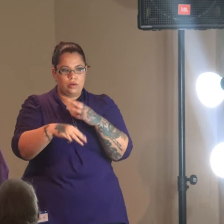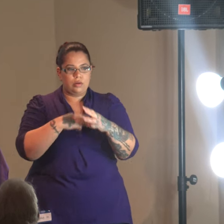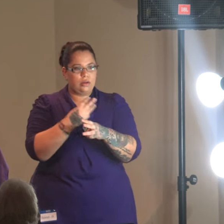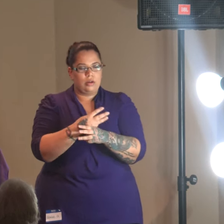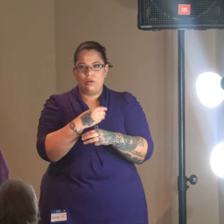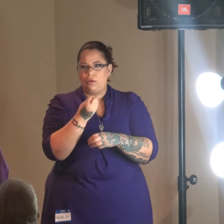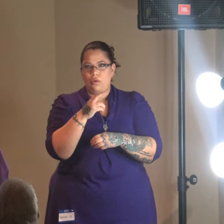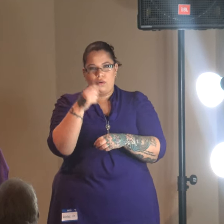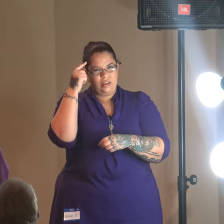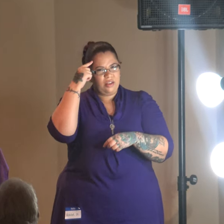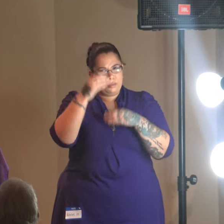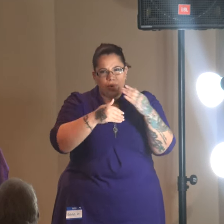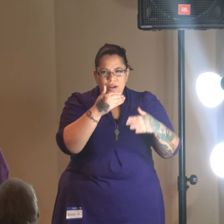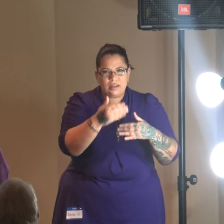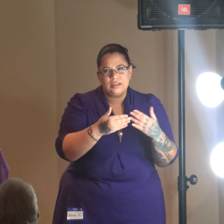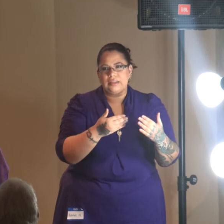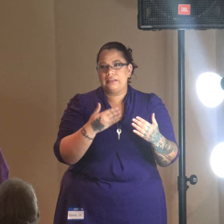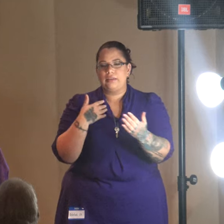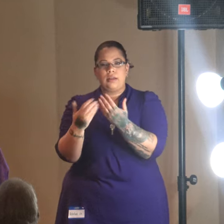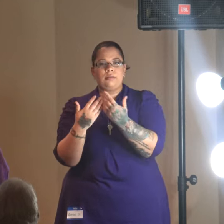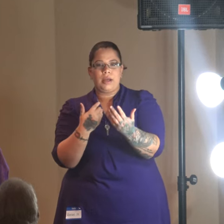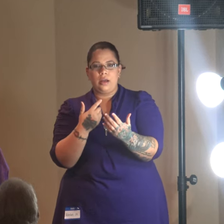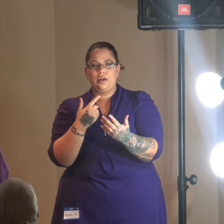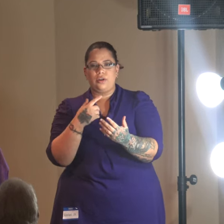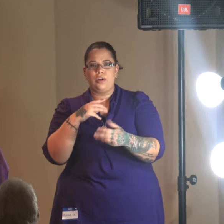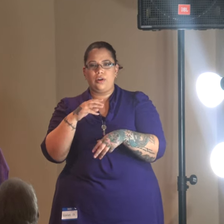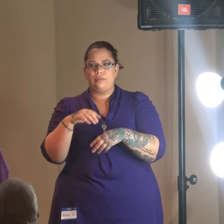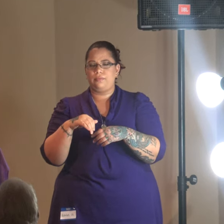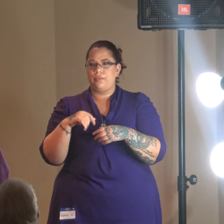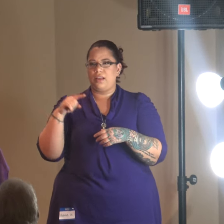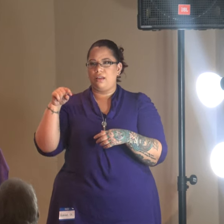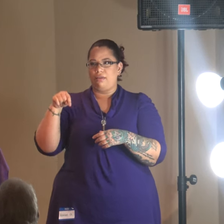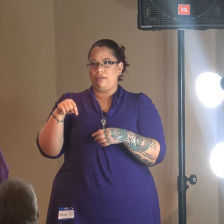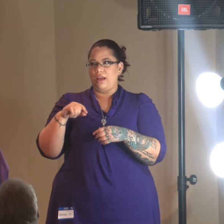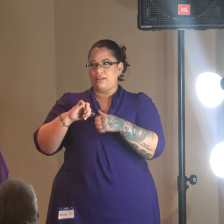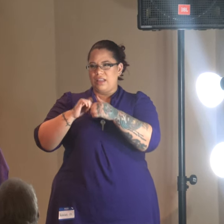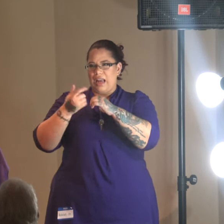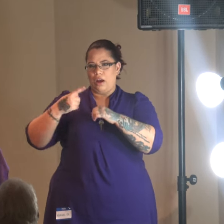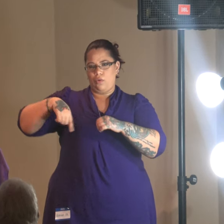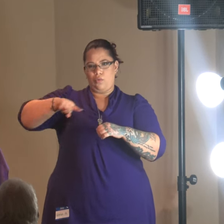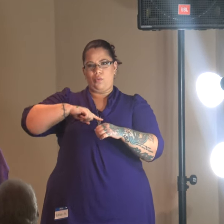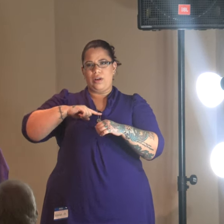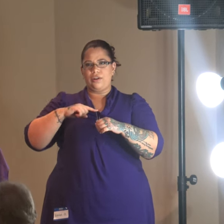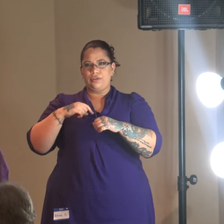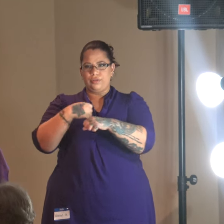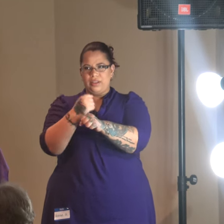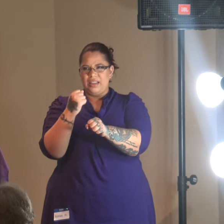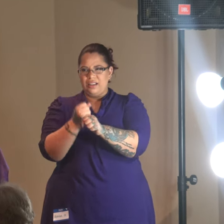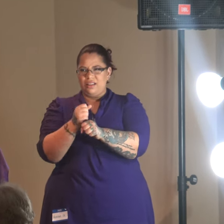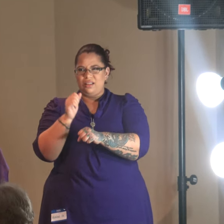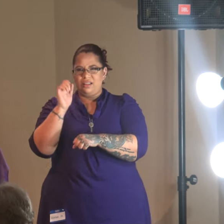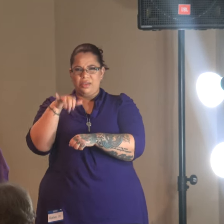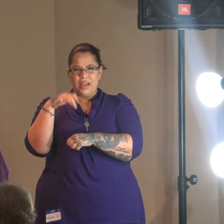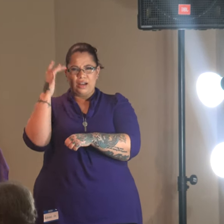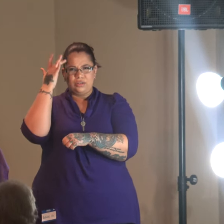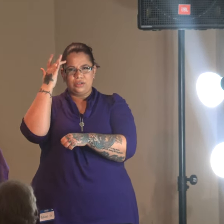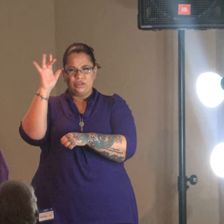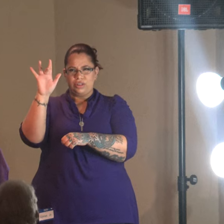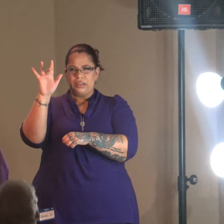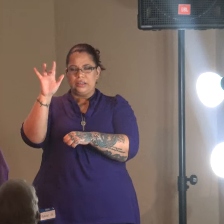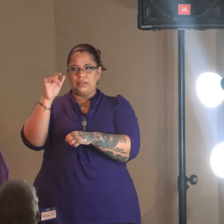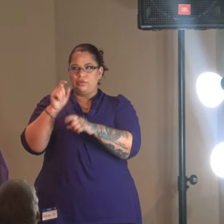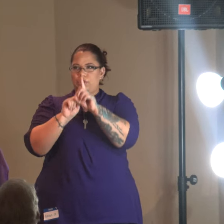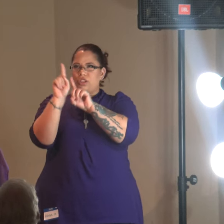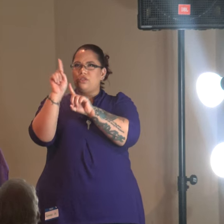is about how we are here, that's the substance that we're created from, that genius that keeps every star up in the